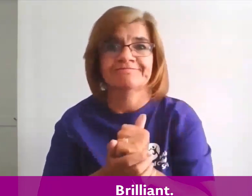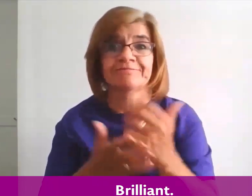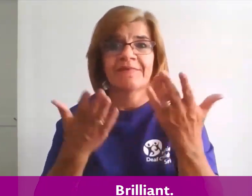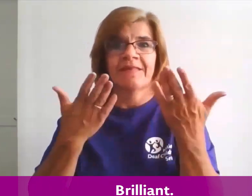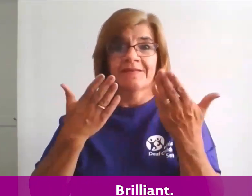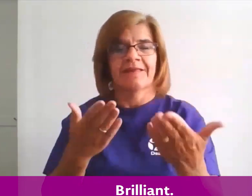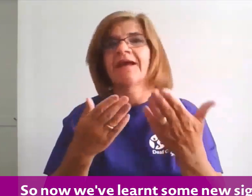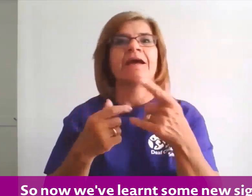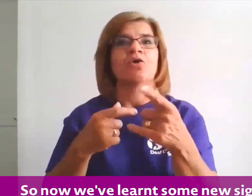Brilliant.